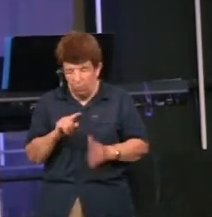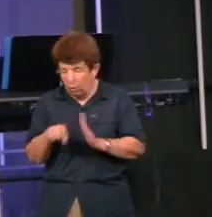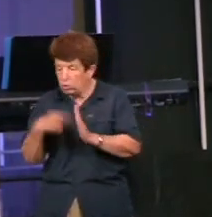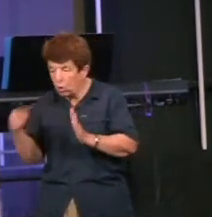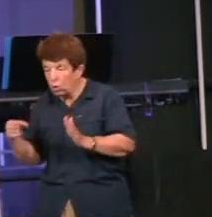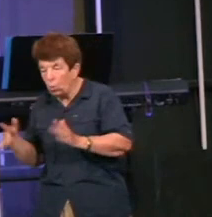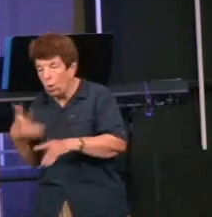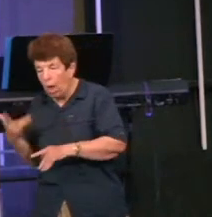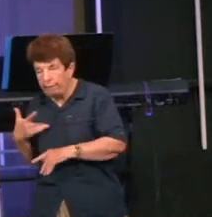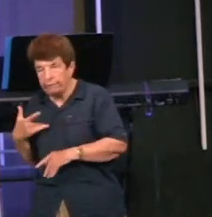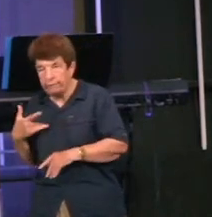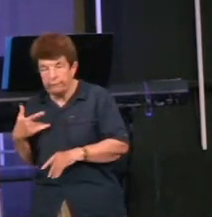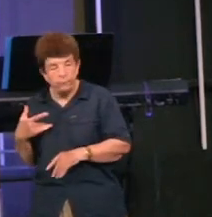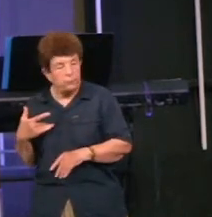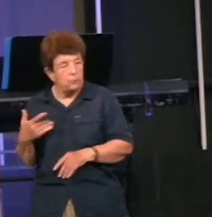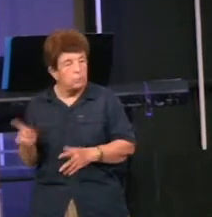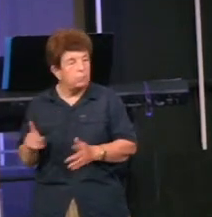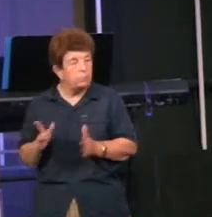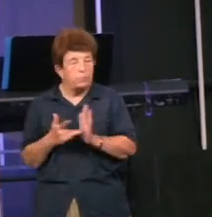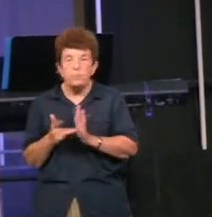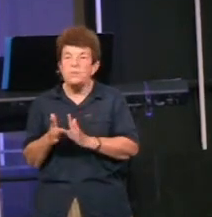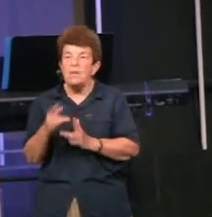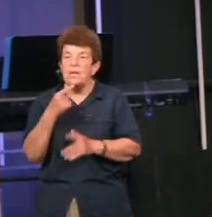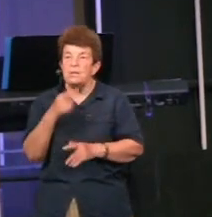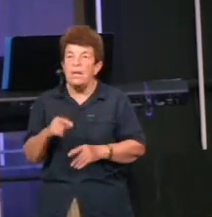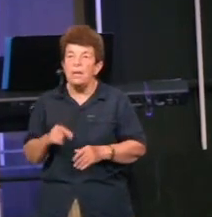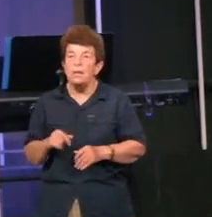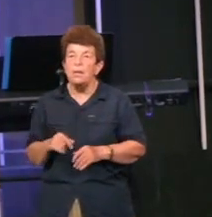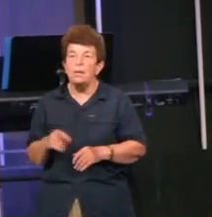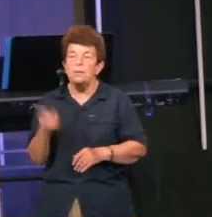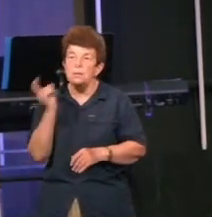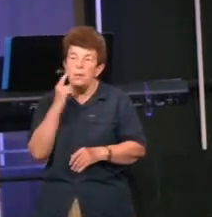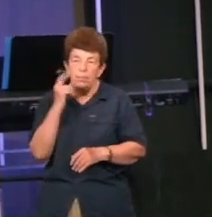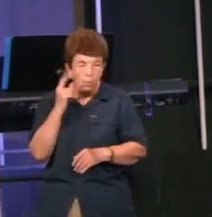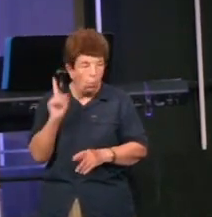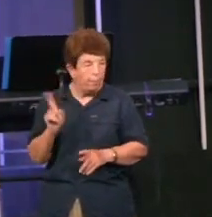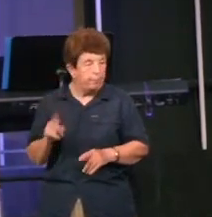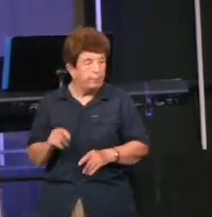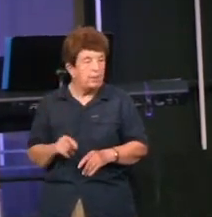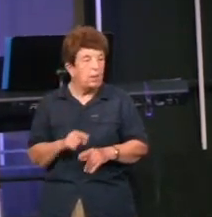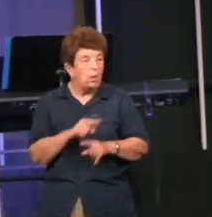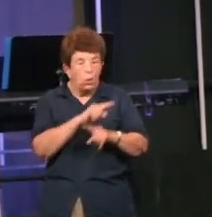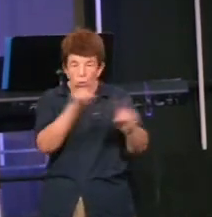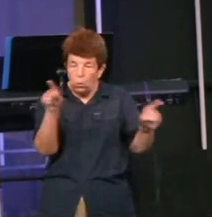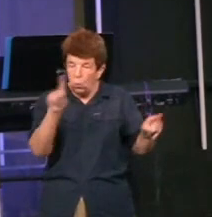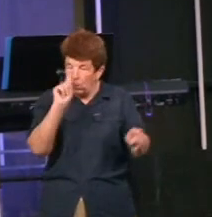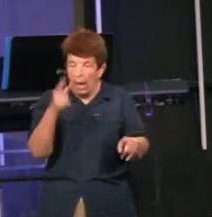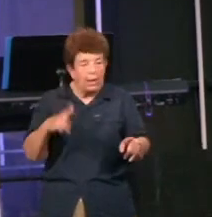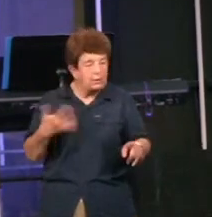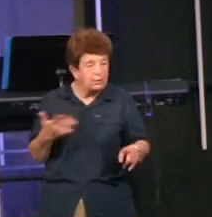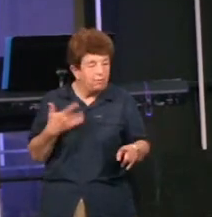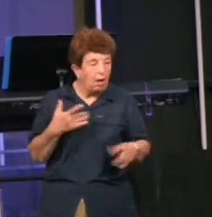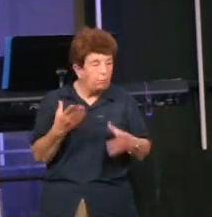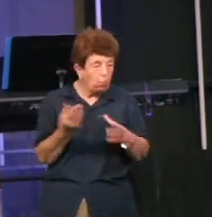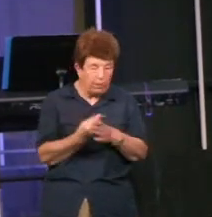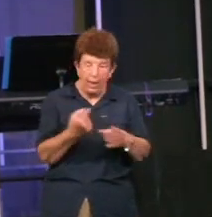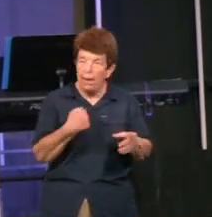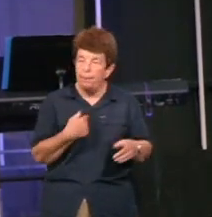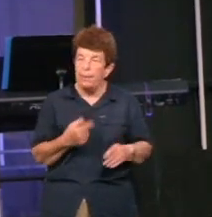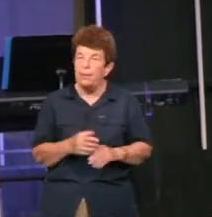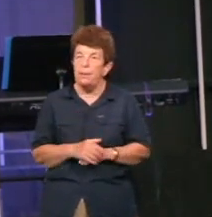eternal life, what Jesus is saying very, very simply is you cannot survive without